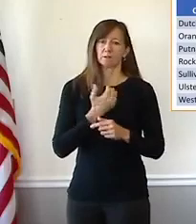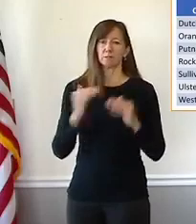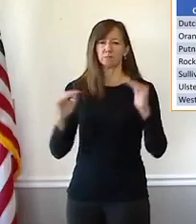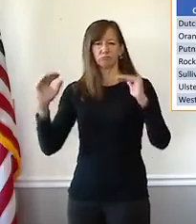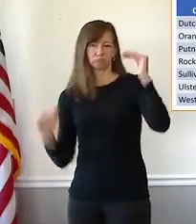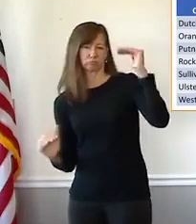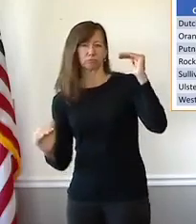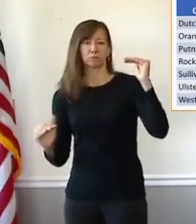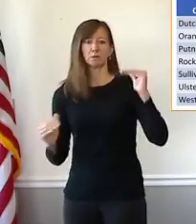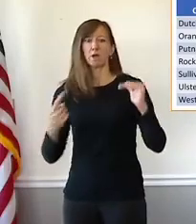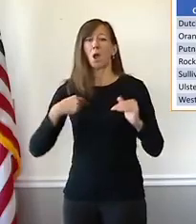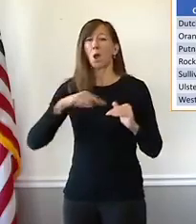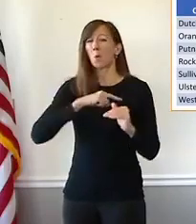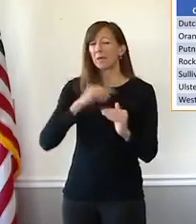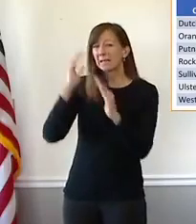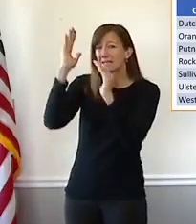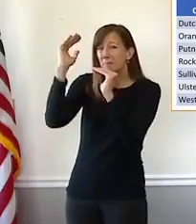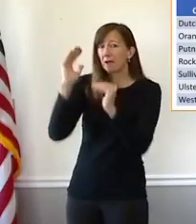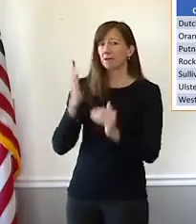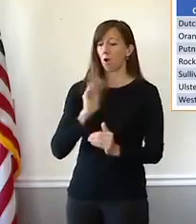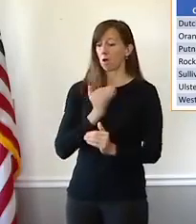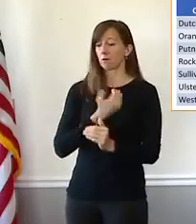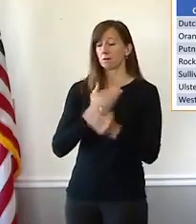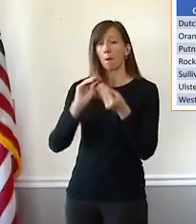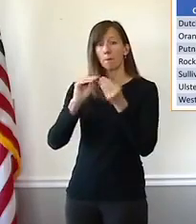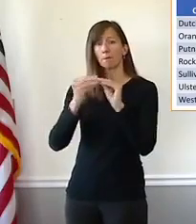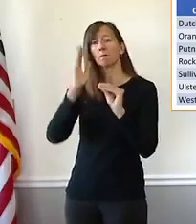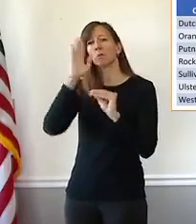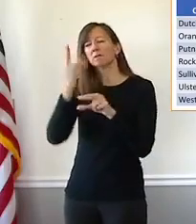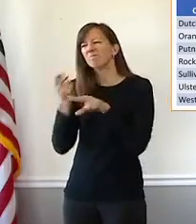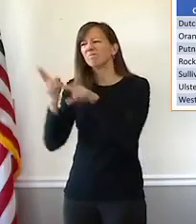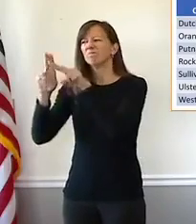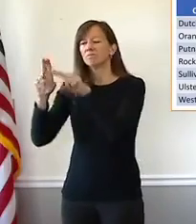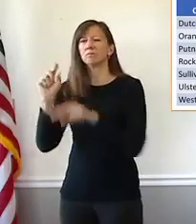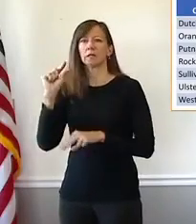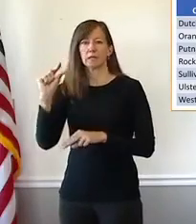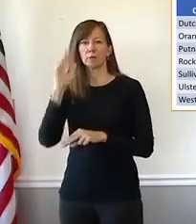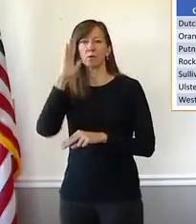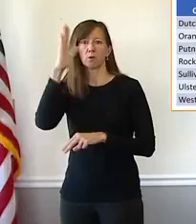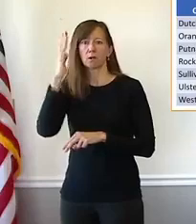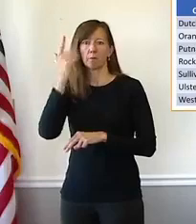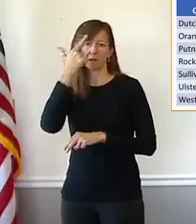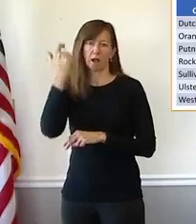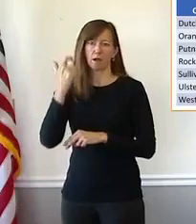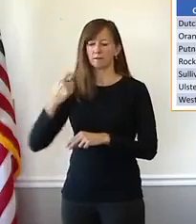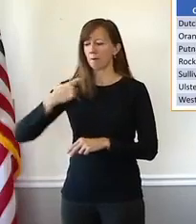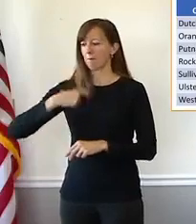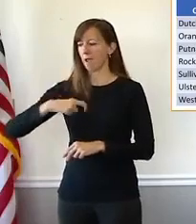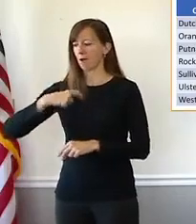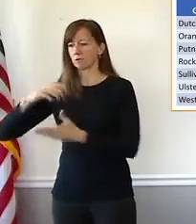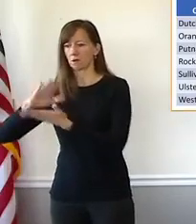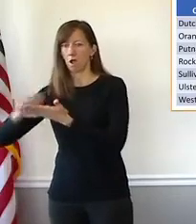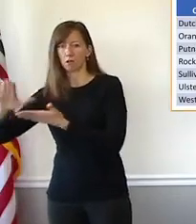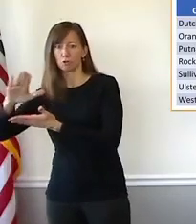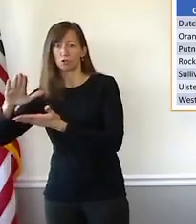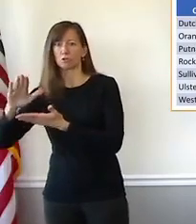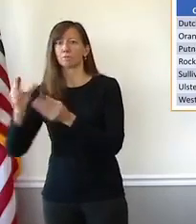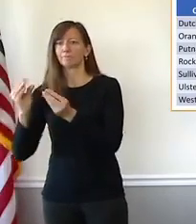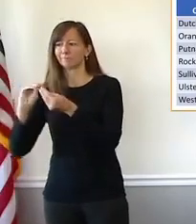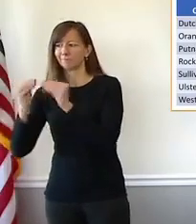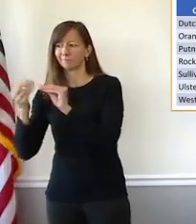will climb a bit because of the cases that we are aware of at Marist College. There was